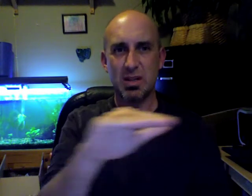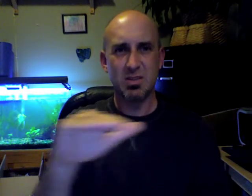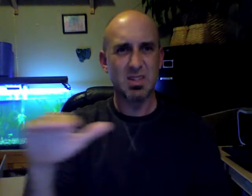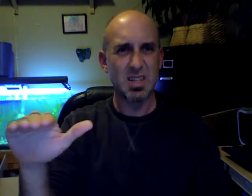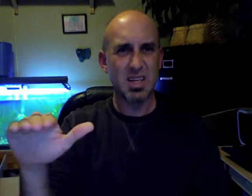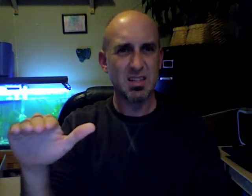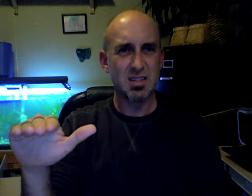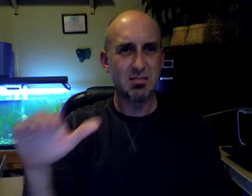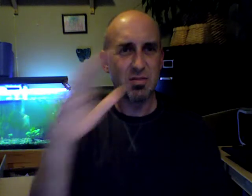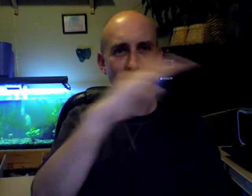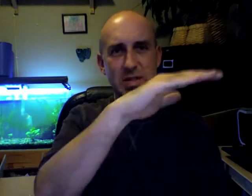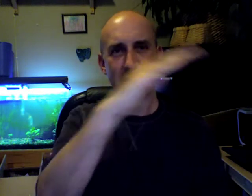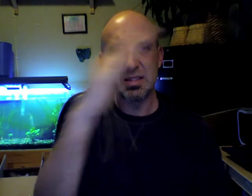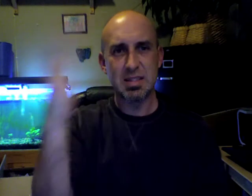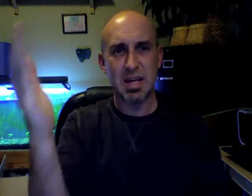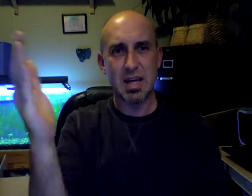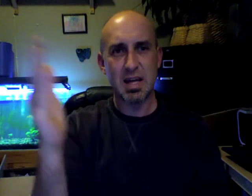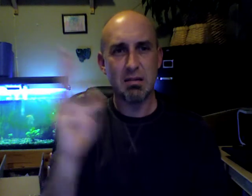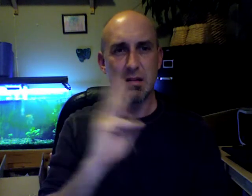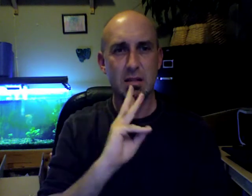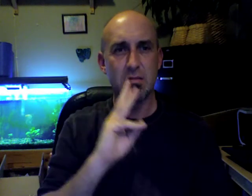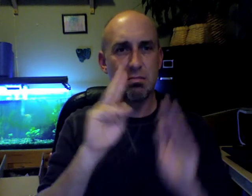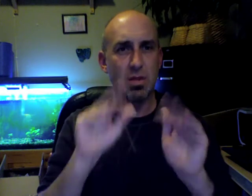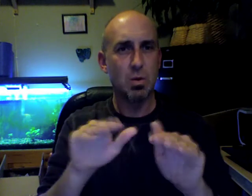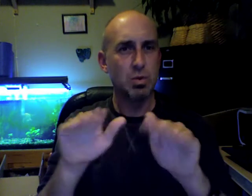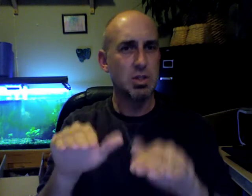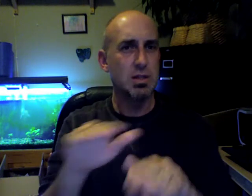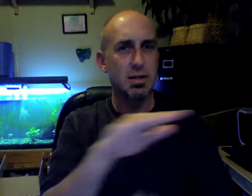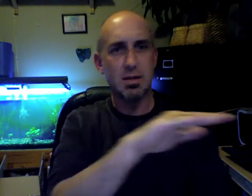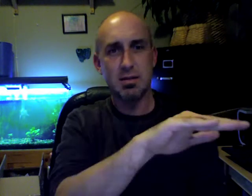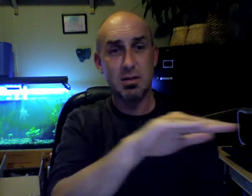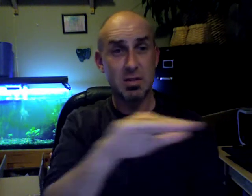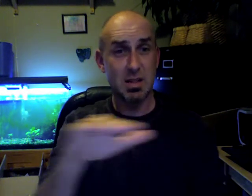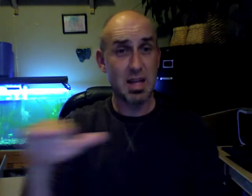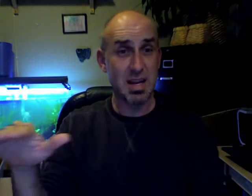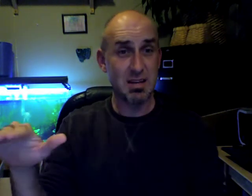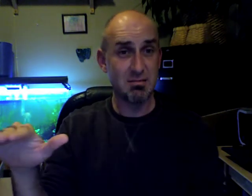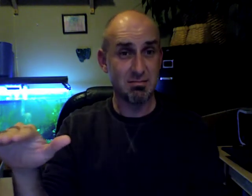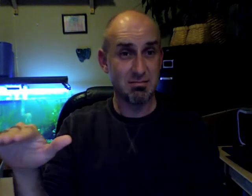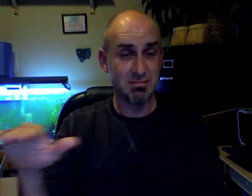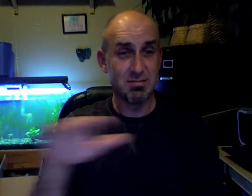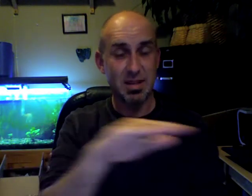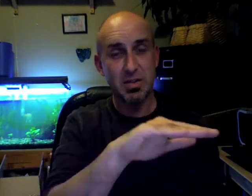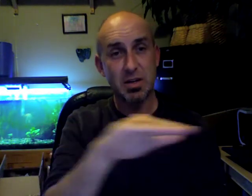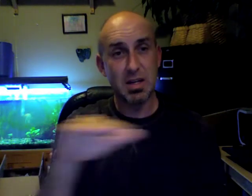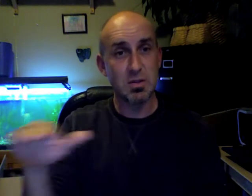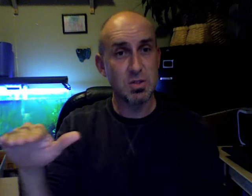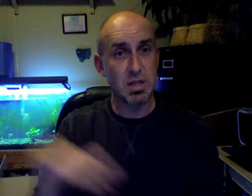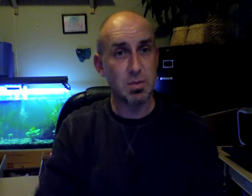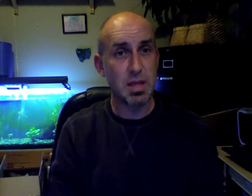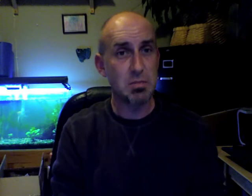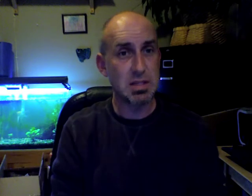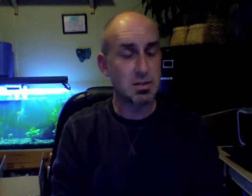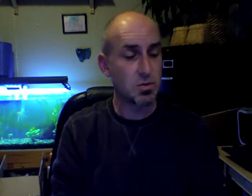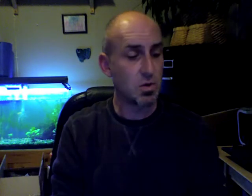to the kids. If you sign the sky and the ocean and then there's a line, they're going to understand what that means for